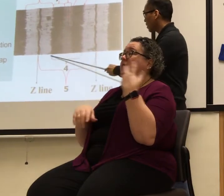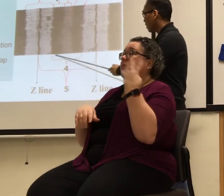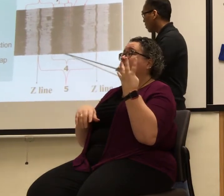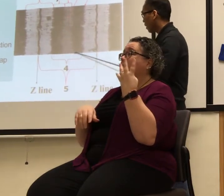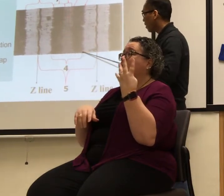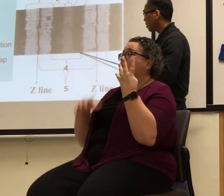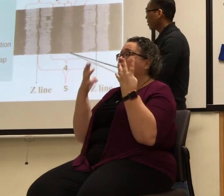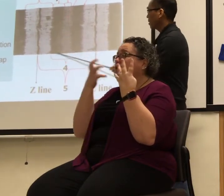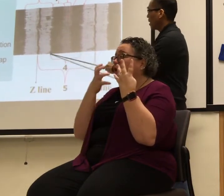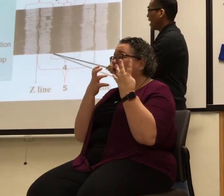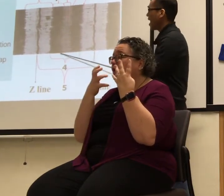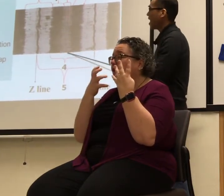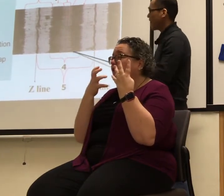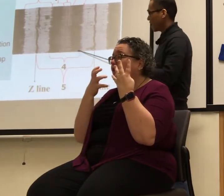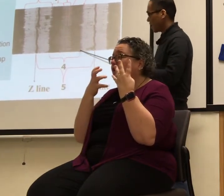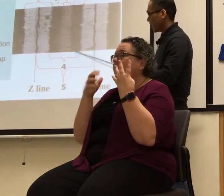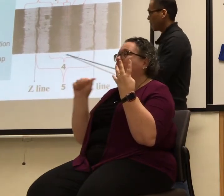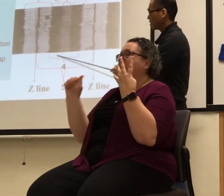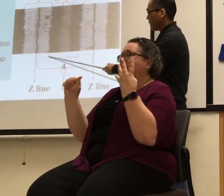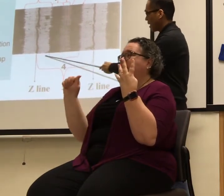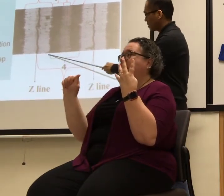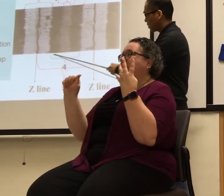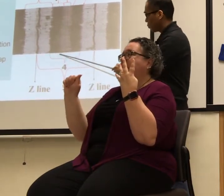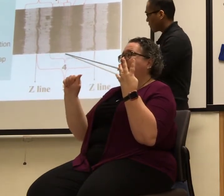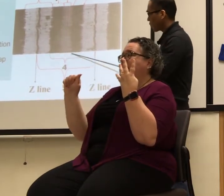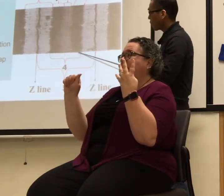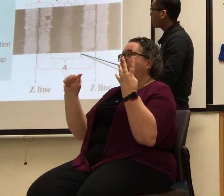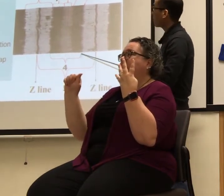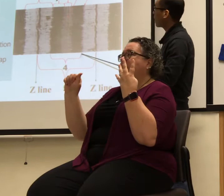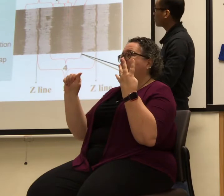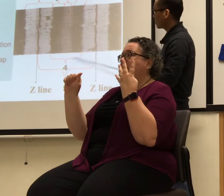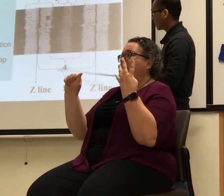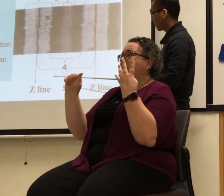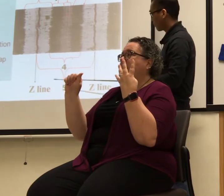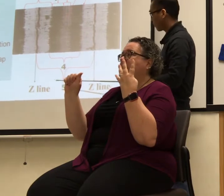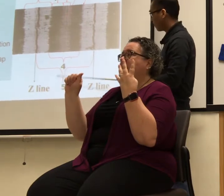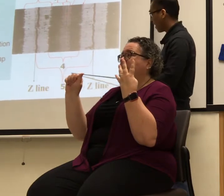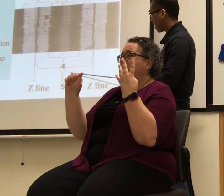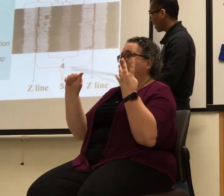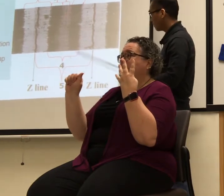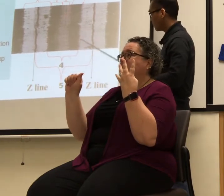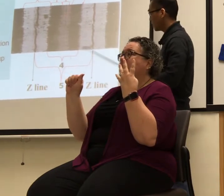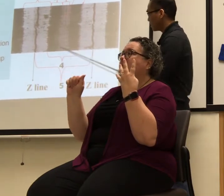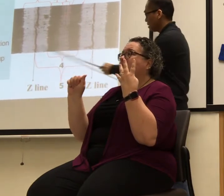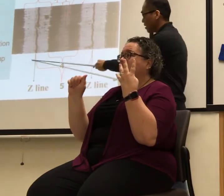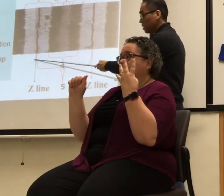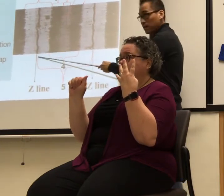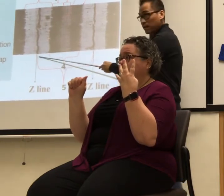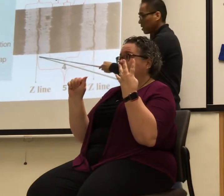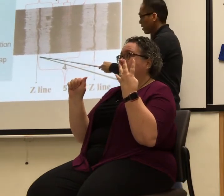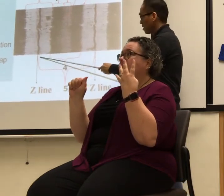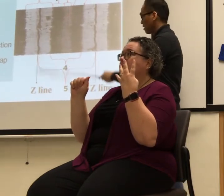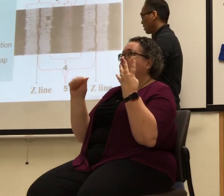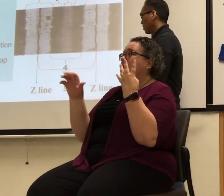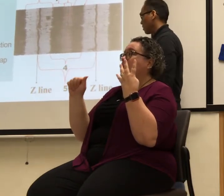band. A. Spans the width of myosin. Number 5, Z to Z.